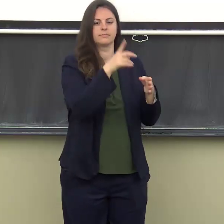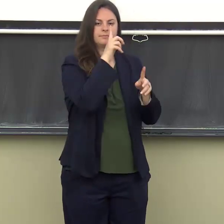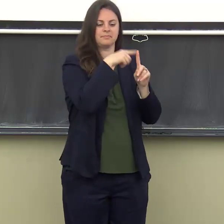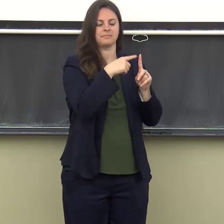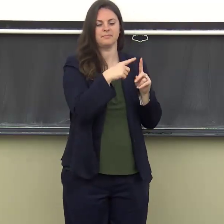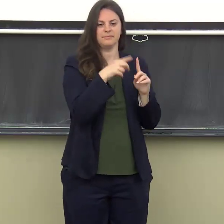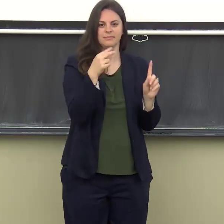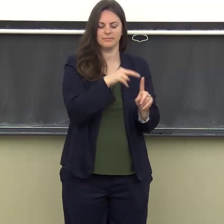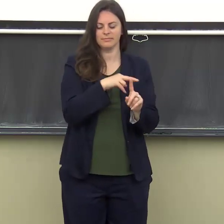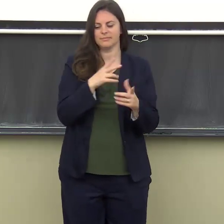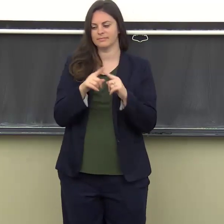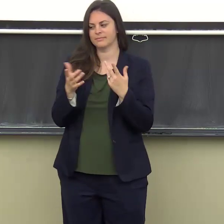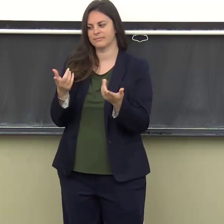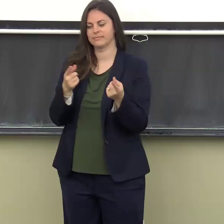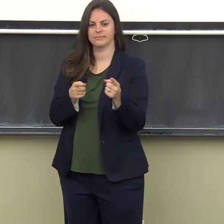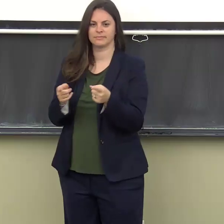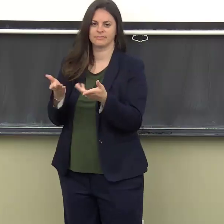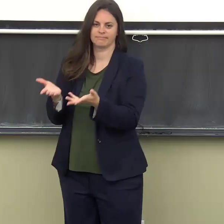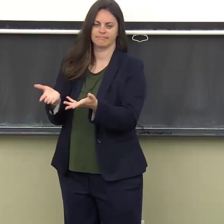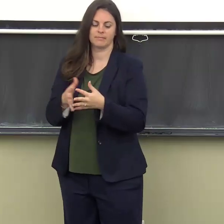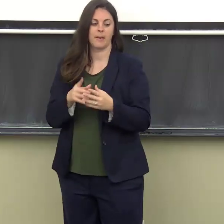about the